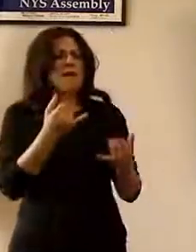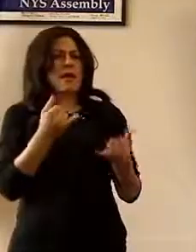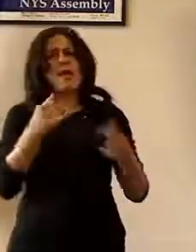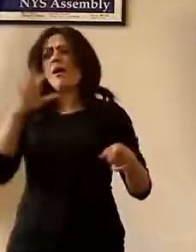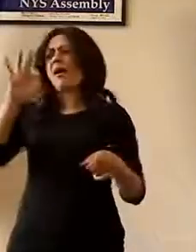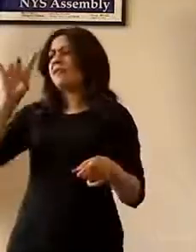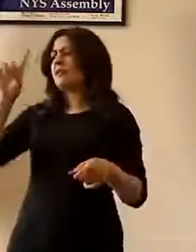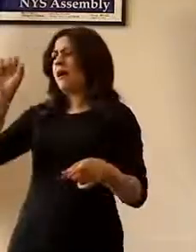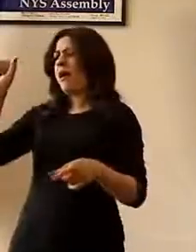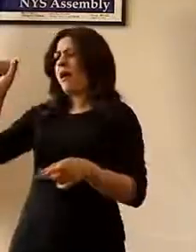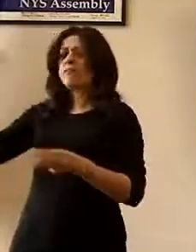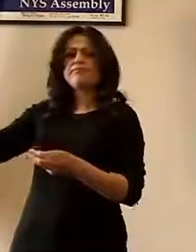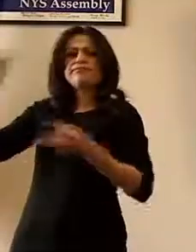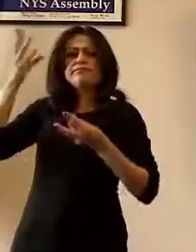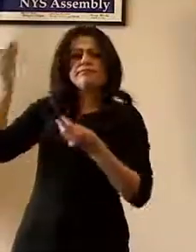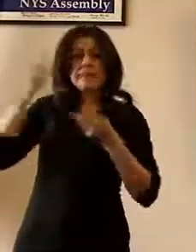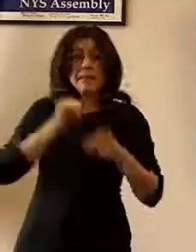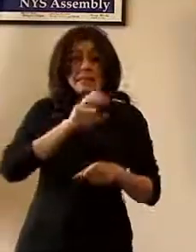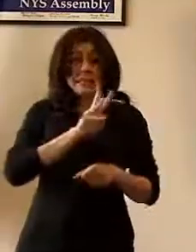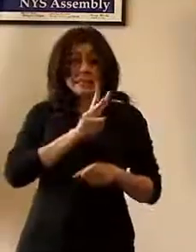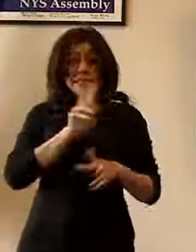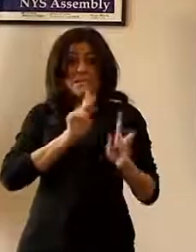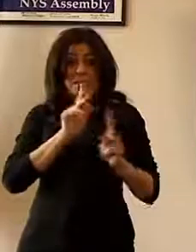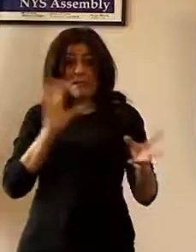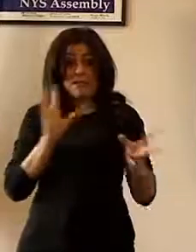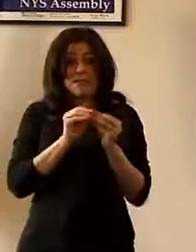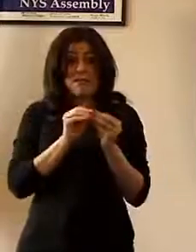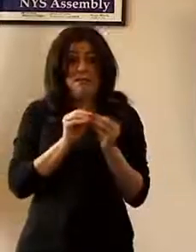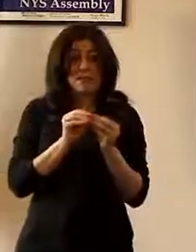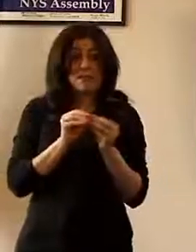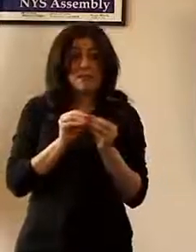reported awareness of 6 individuals who have